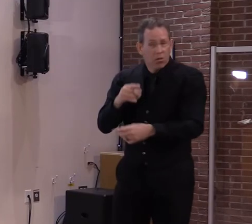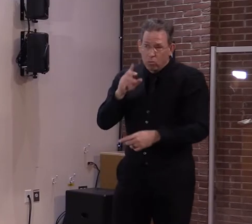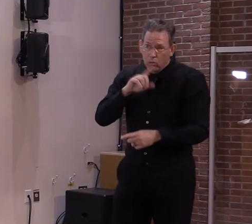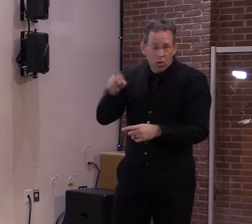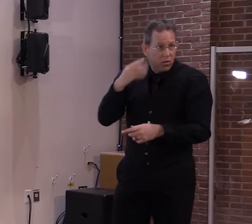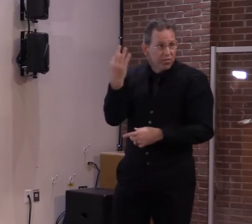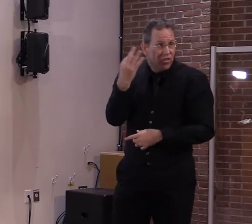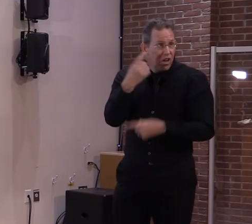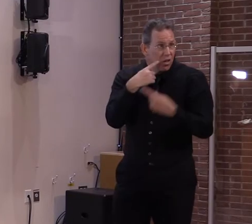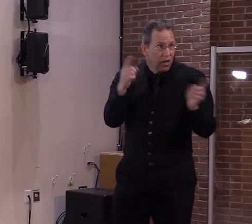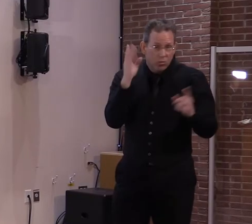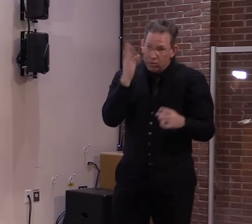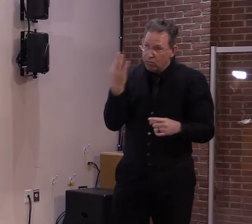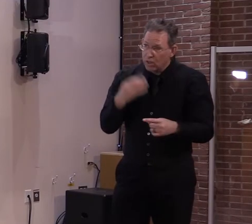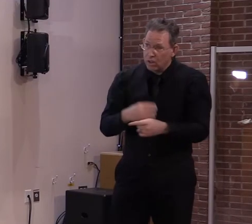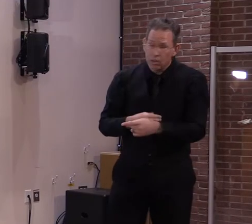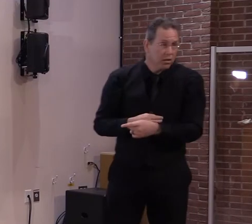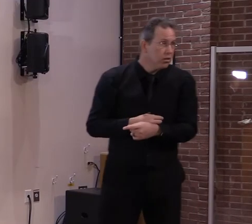Most likely before Friday.